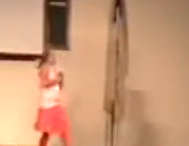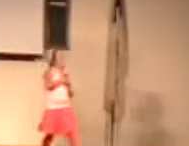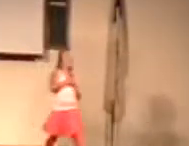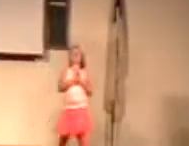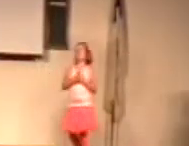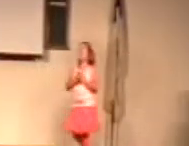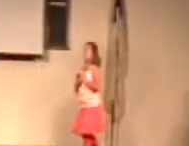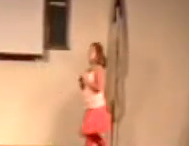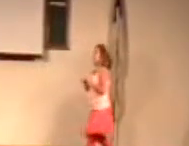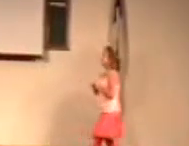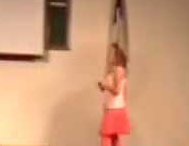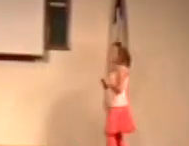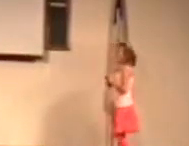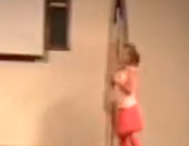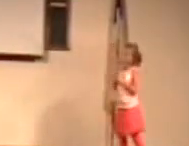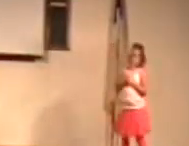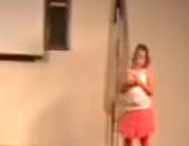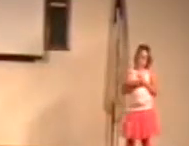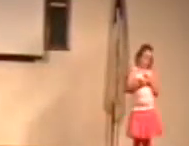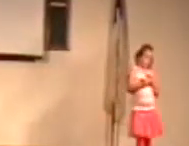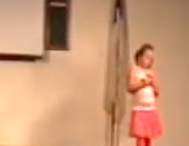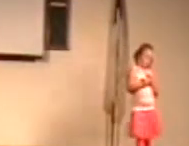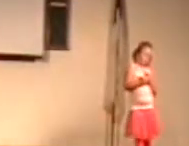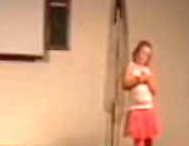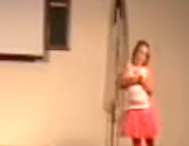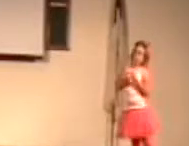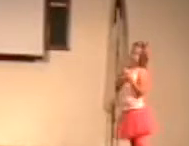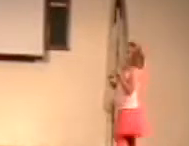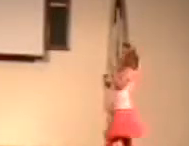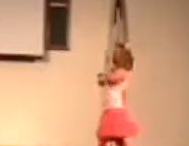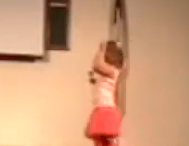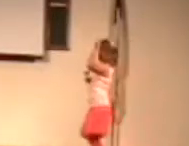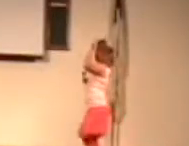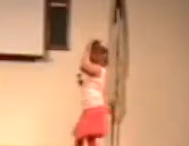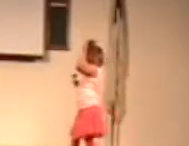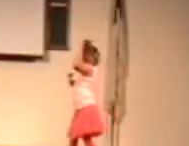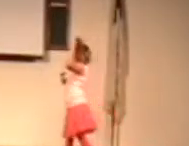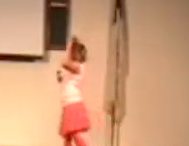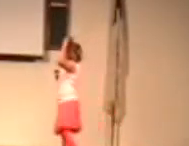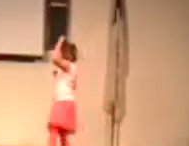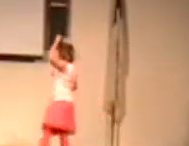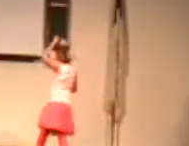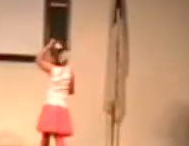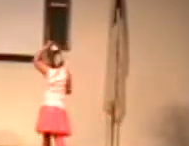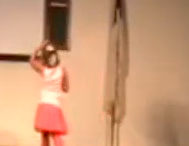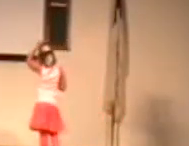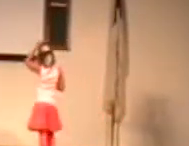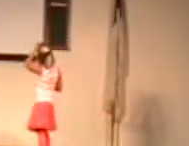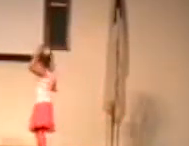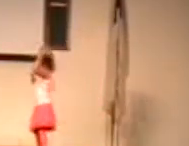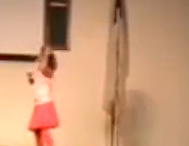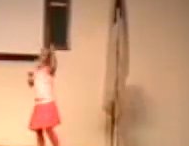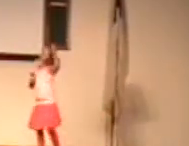world And I'm sitting here wearing The weight of the world on my